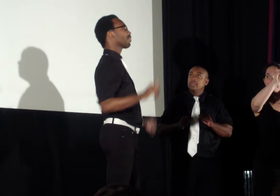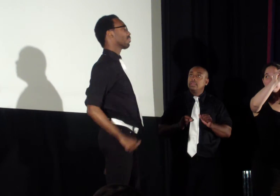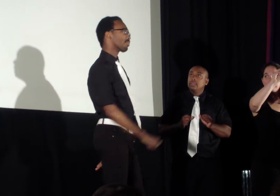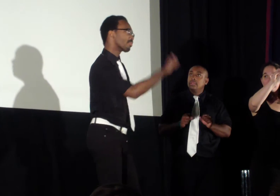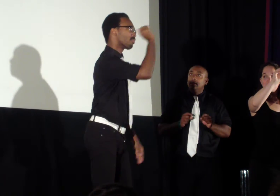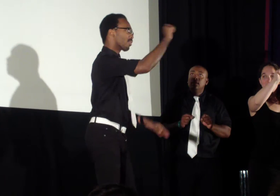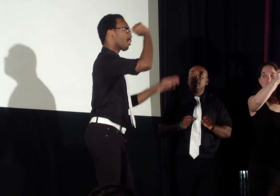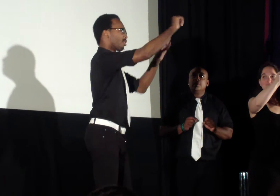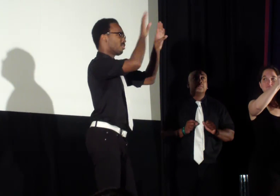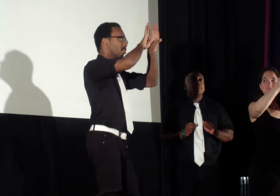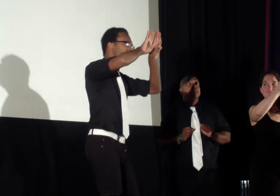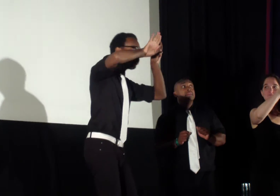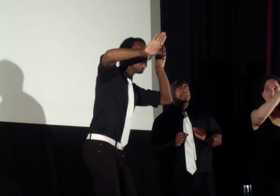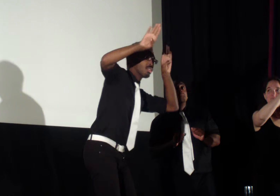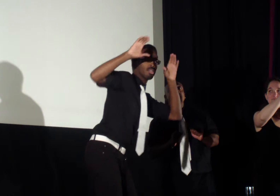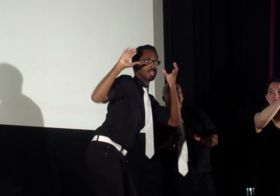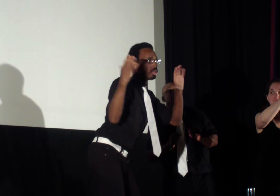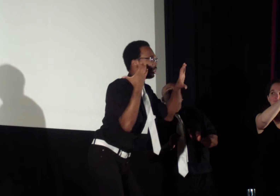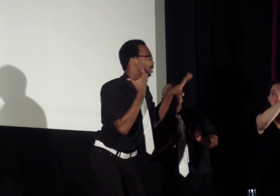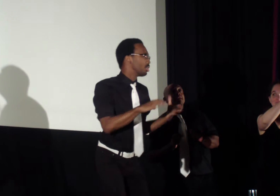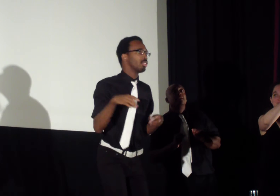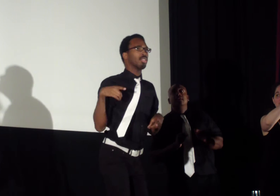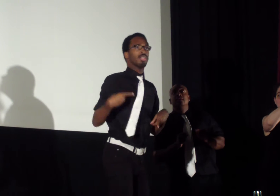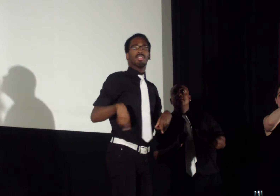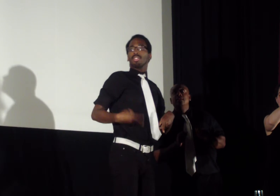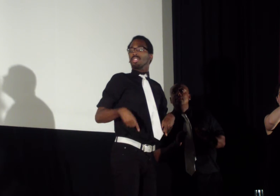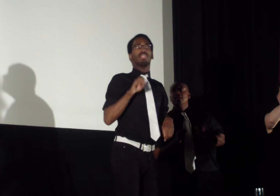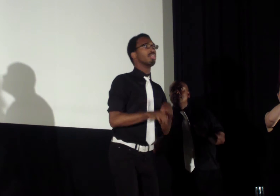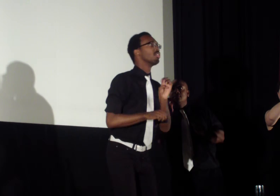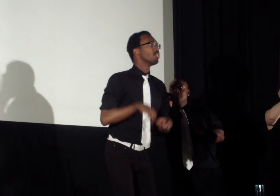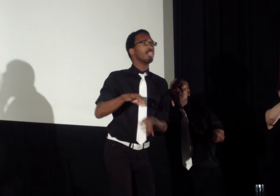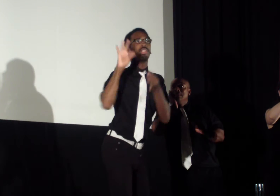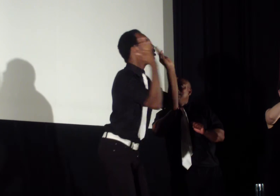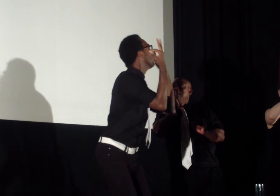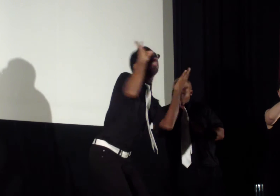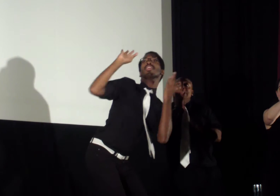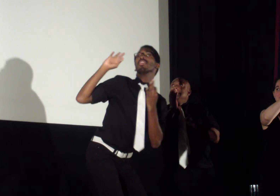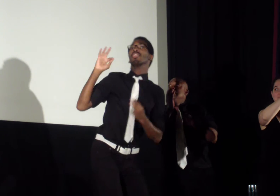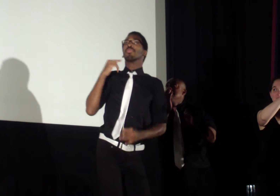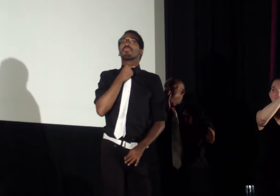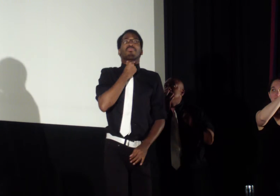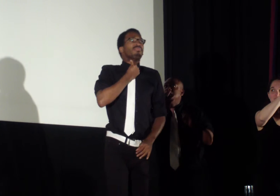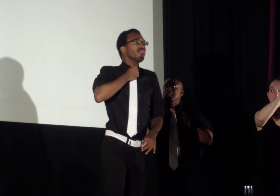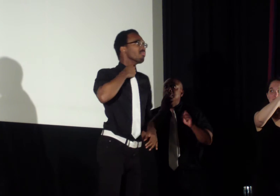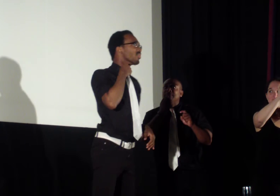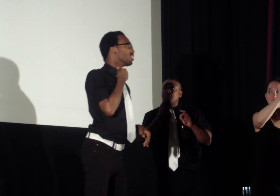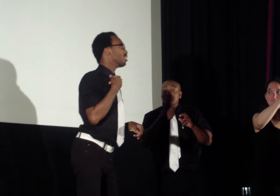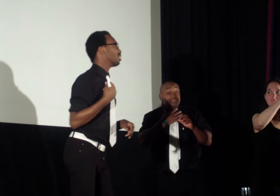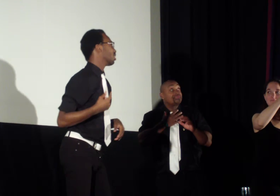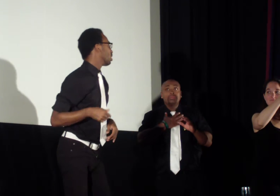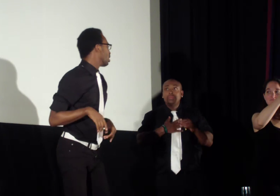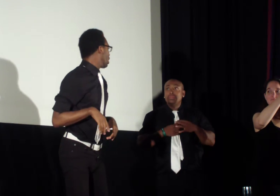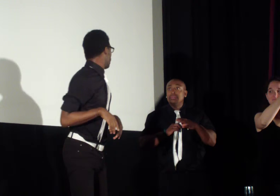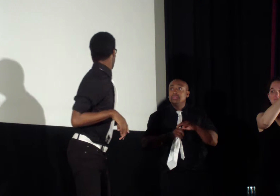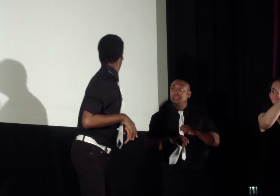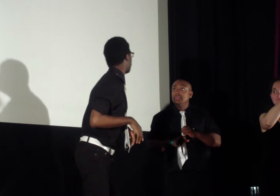hair. A. Knocks on the door. B. Opens the door. C. Looks around. D. Heartbeat. Eyes flashing. Gulp. G.